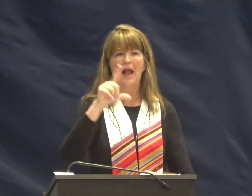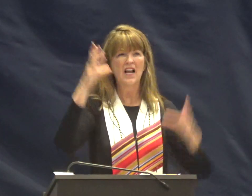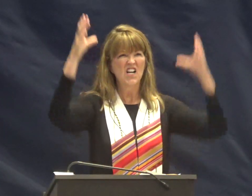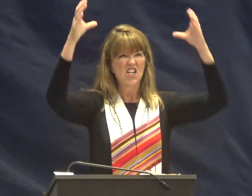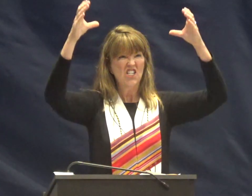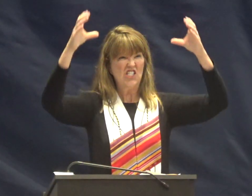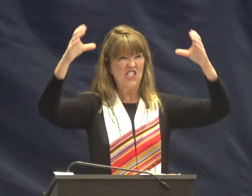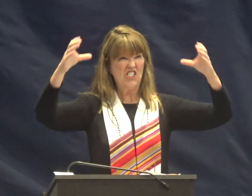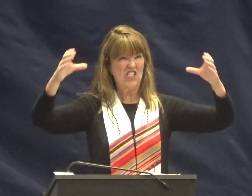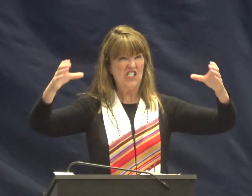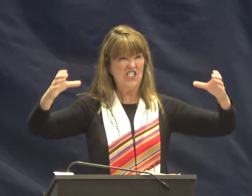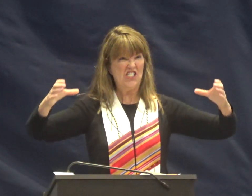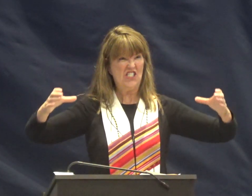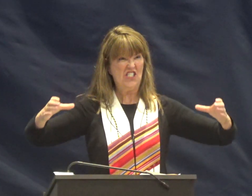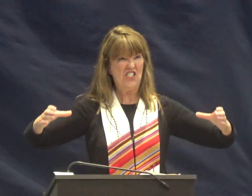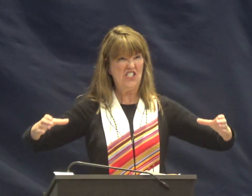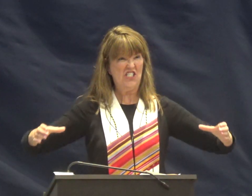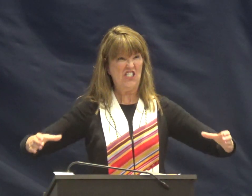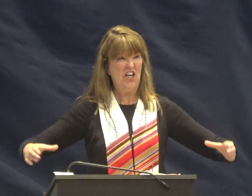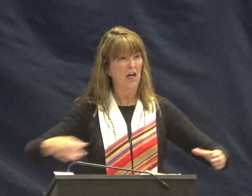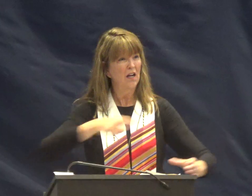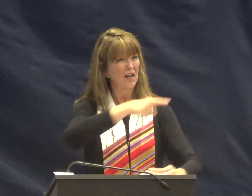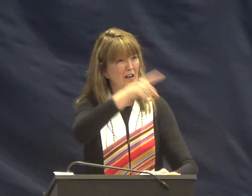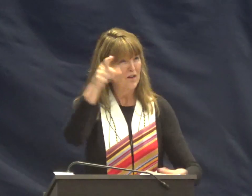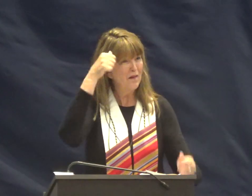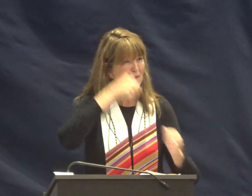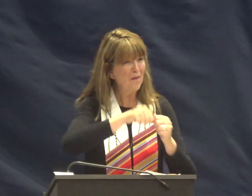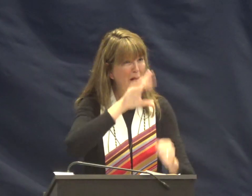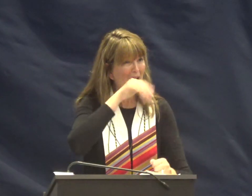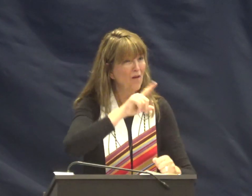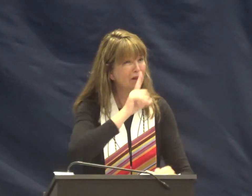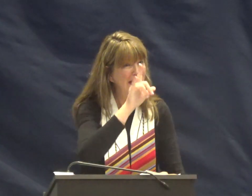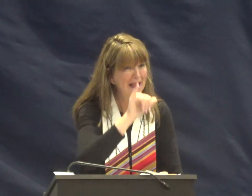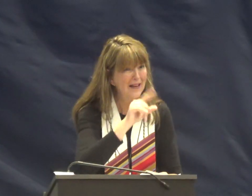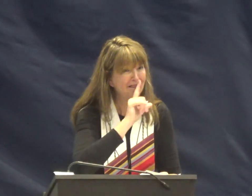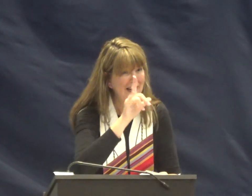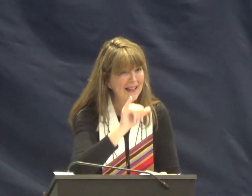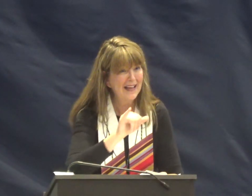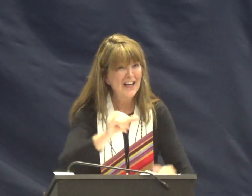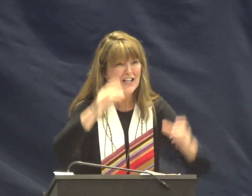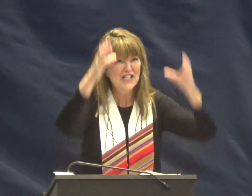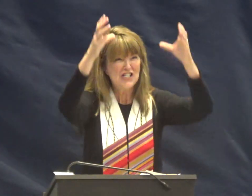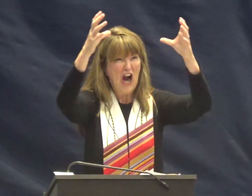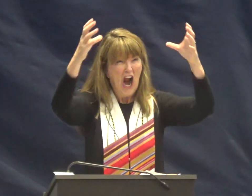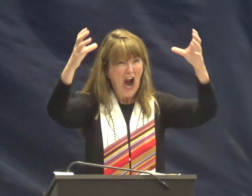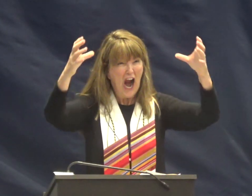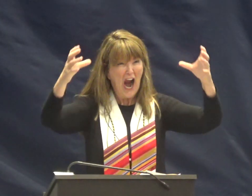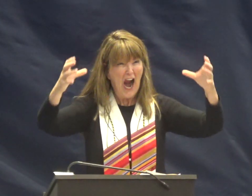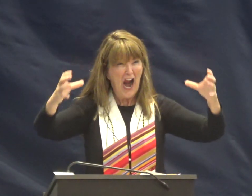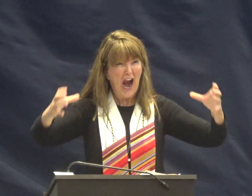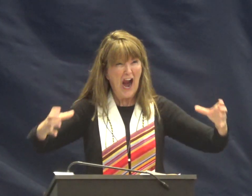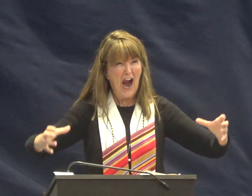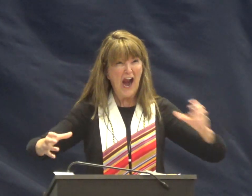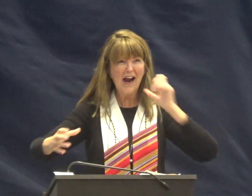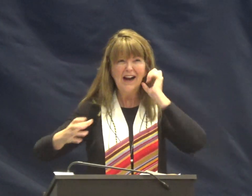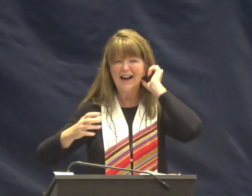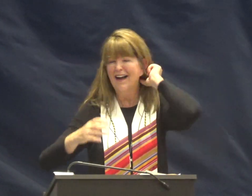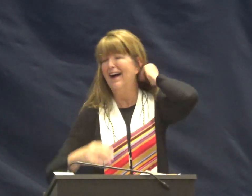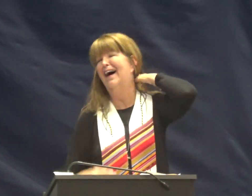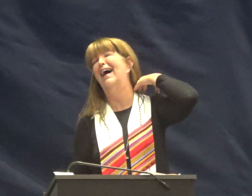Because she sewed elephant legs, which were those big legs. Do you guys remember the elephant legs? They were huge